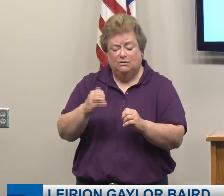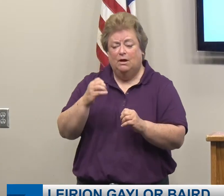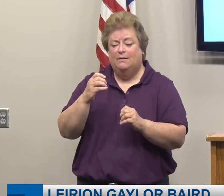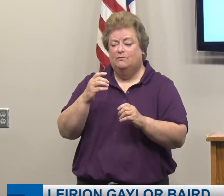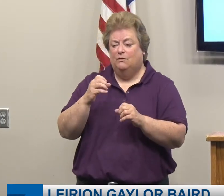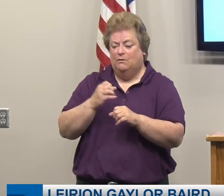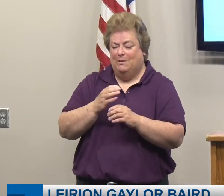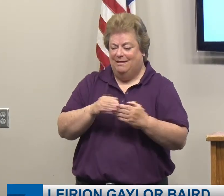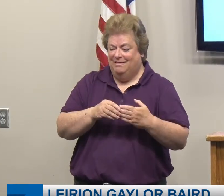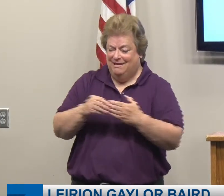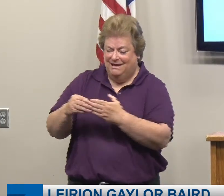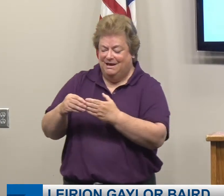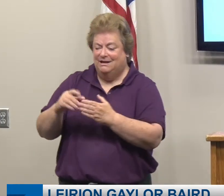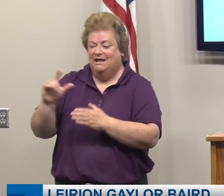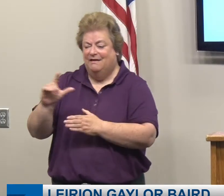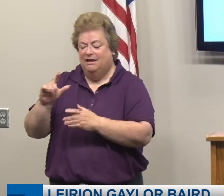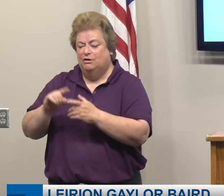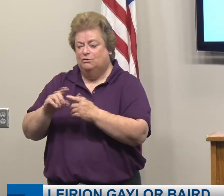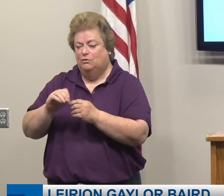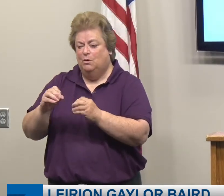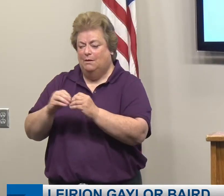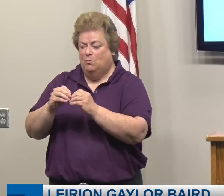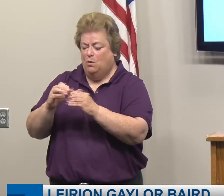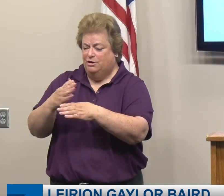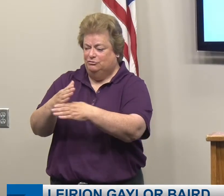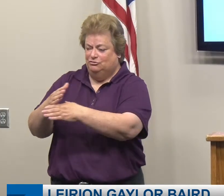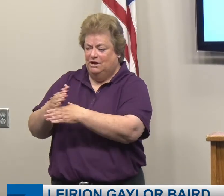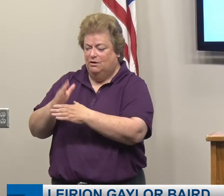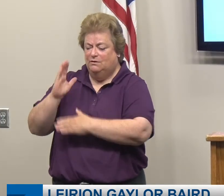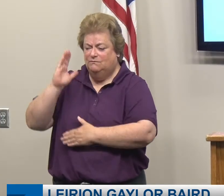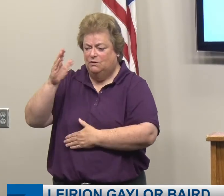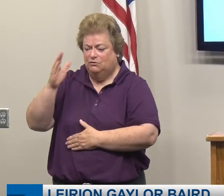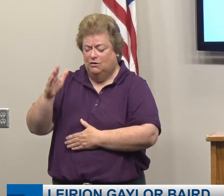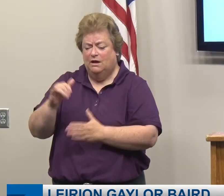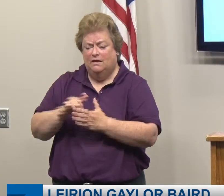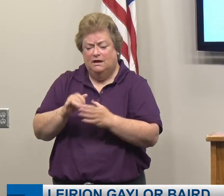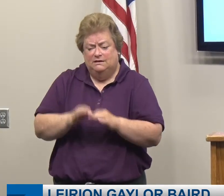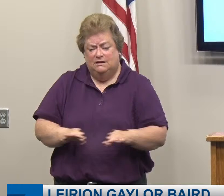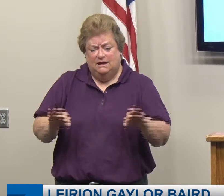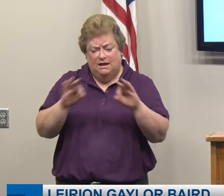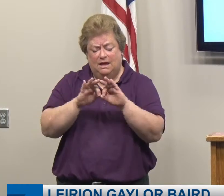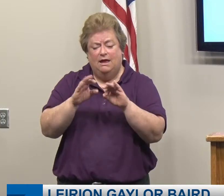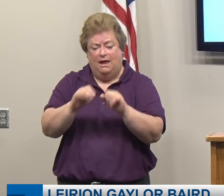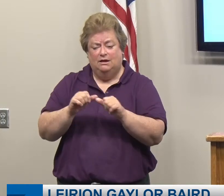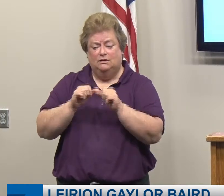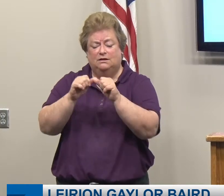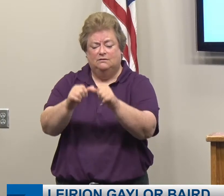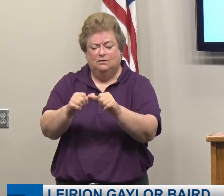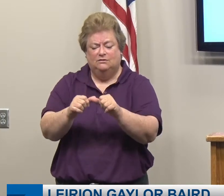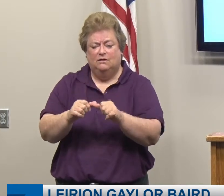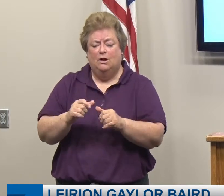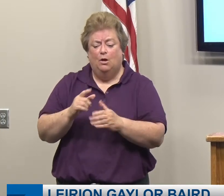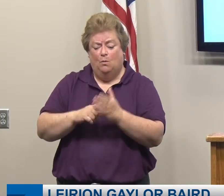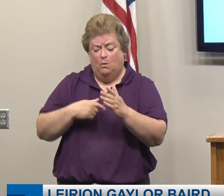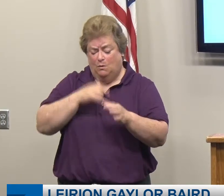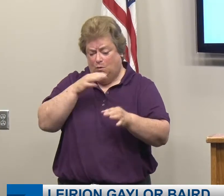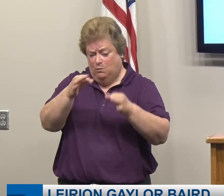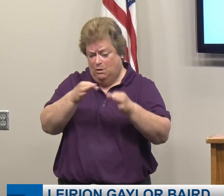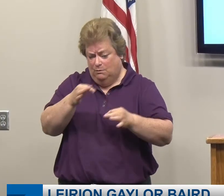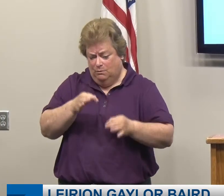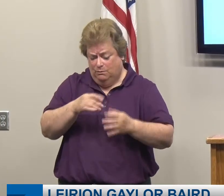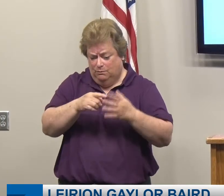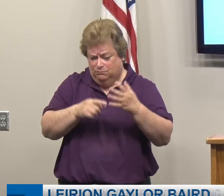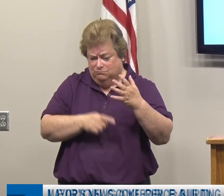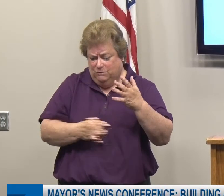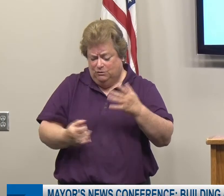more successful, secure, and shared future, are both crucial and continuous. The steps we outlined today are part